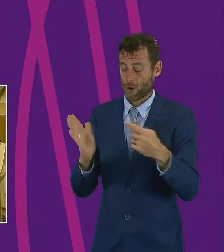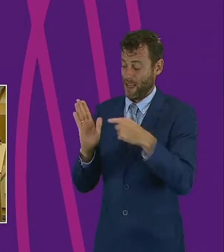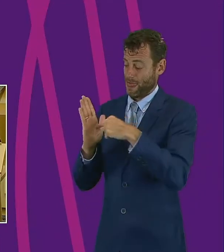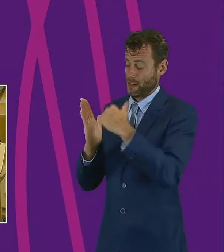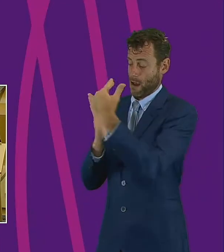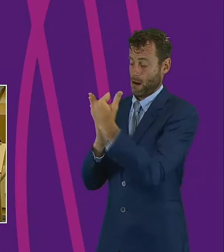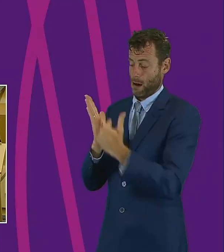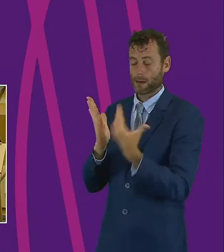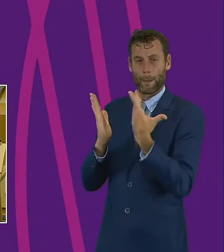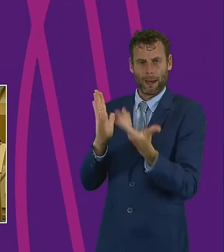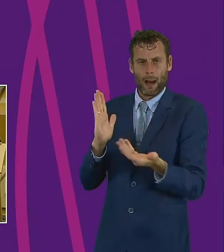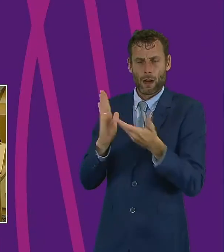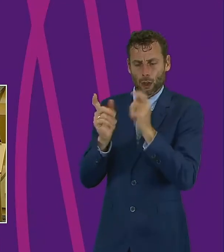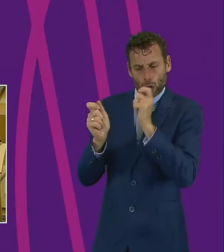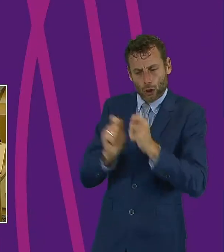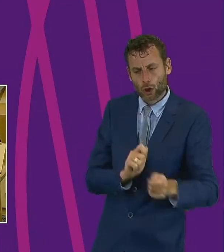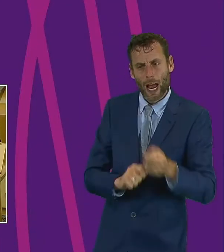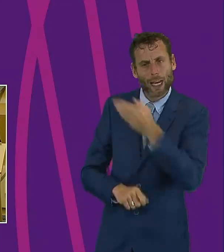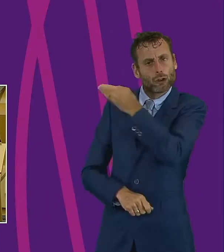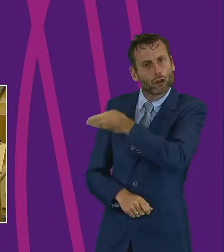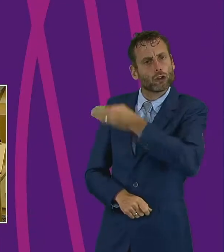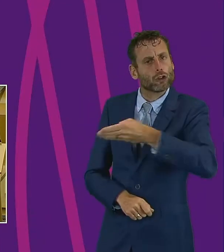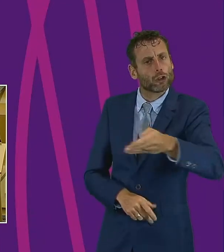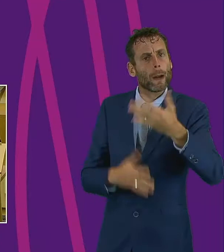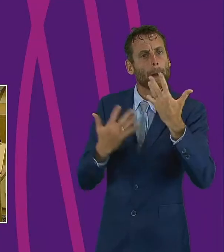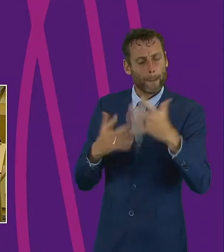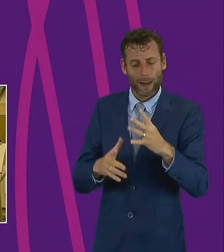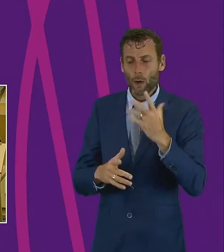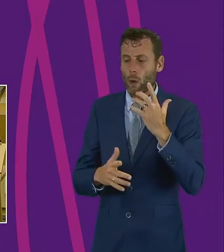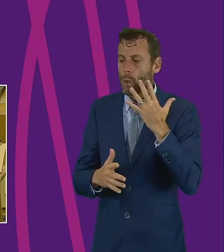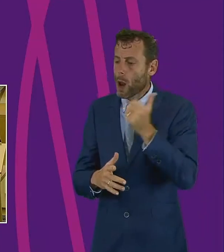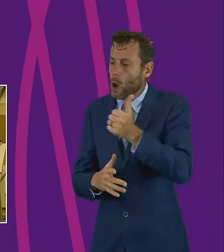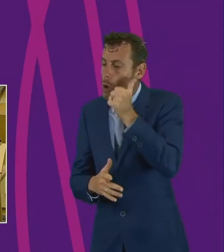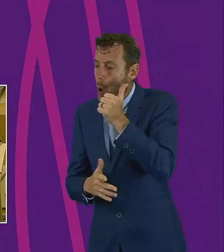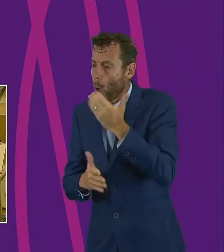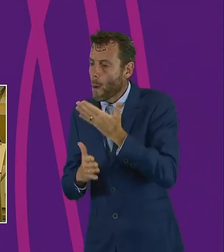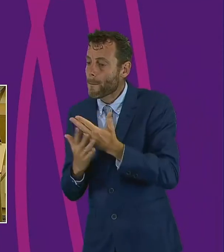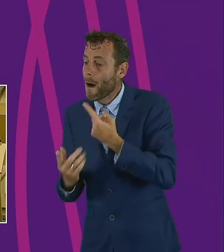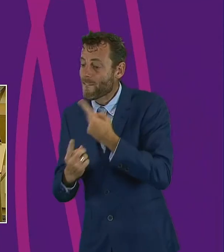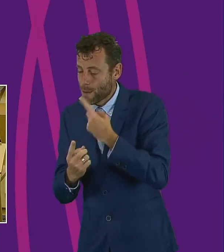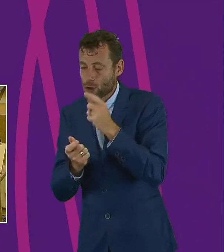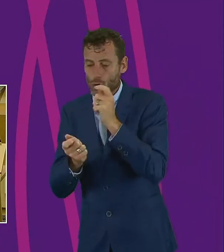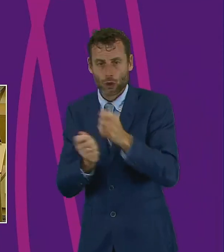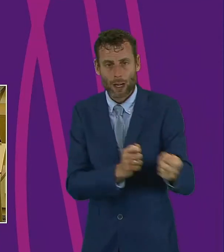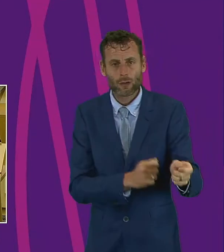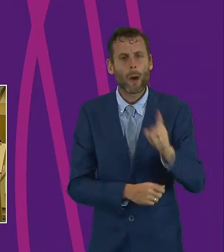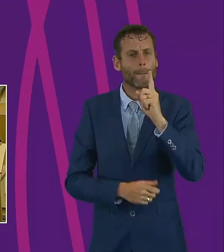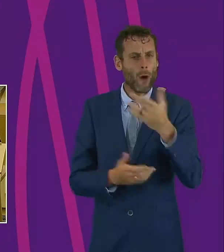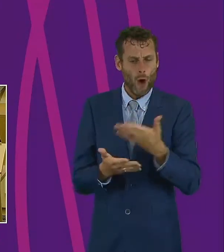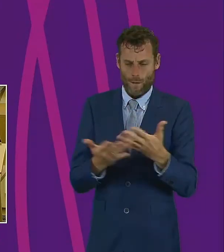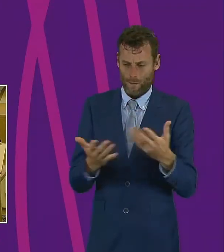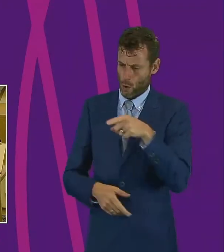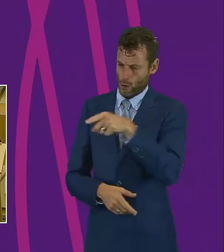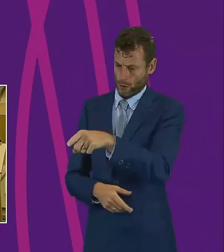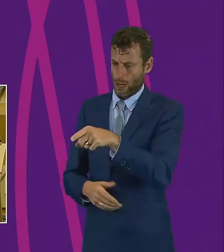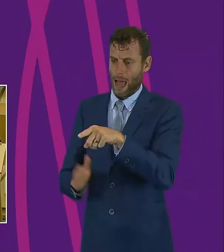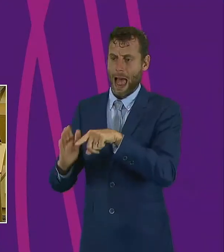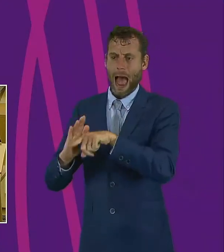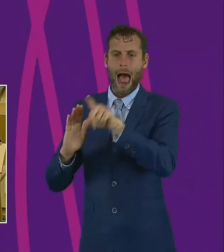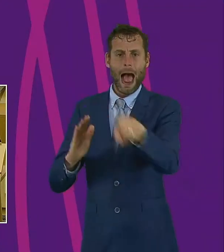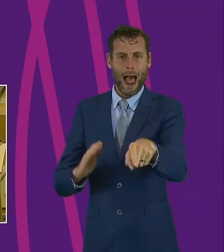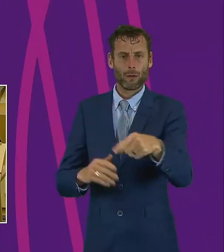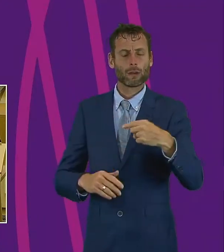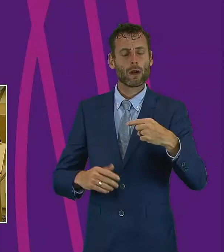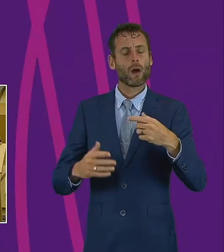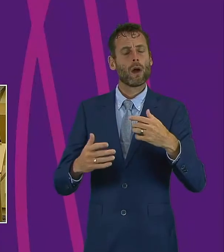number of times, in the fullness of time, it is right and proper. There will be inquiries into every aspect of our handling of this situation,